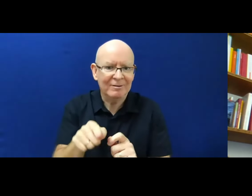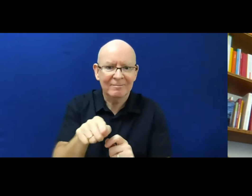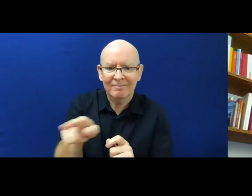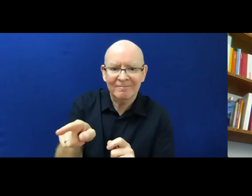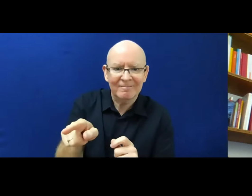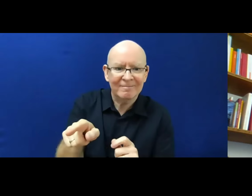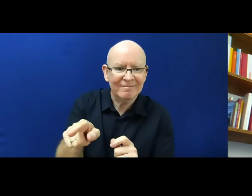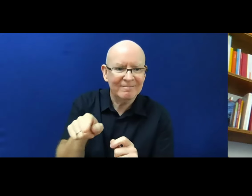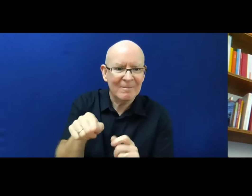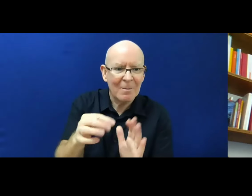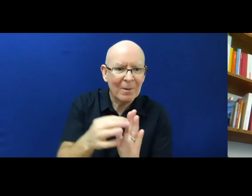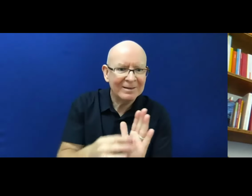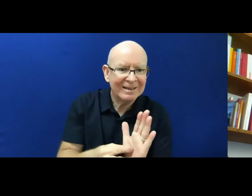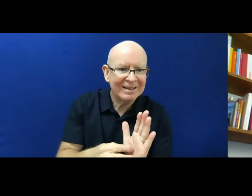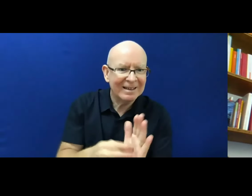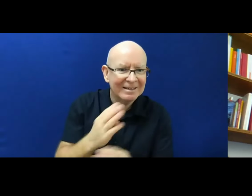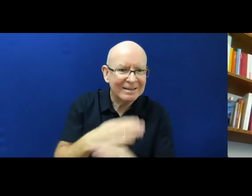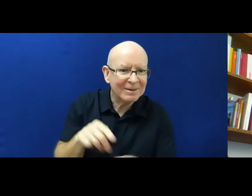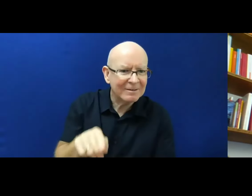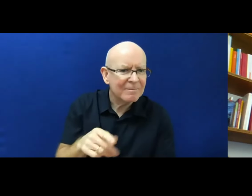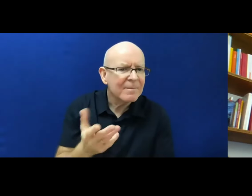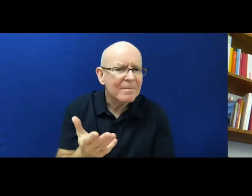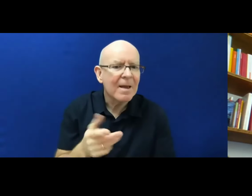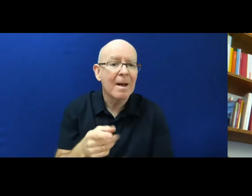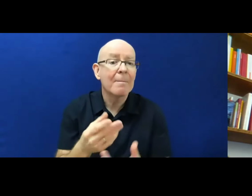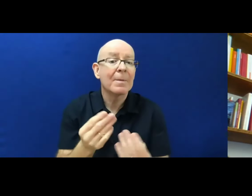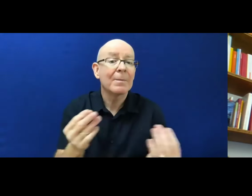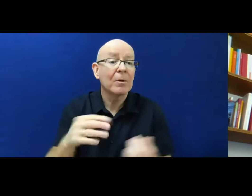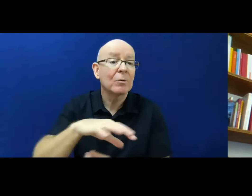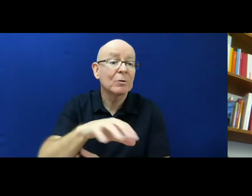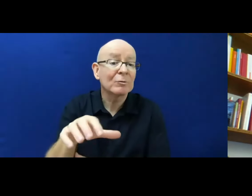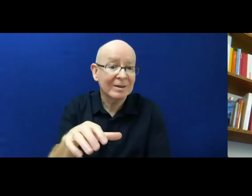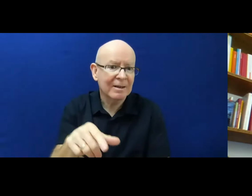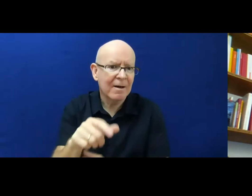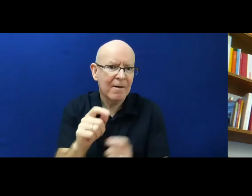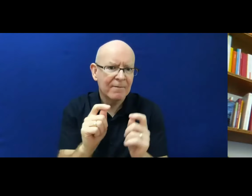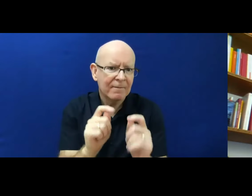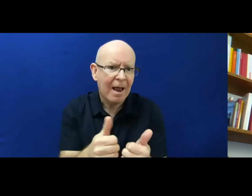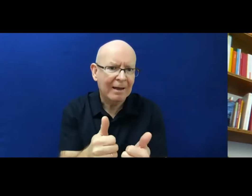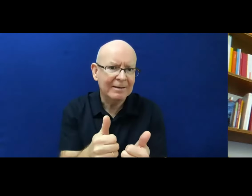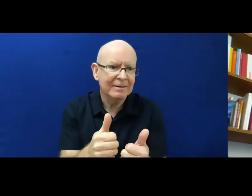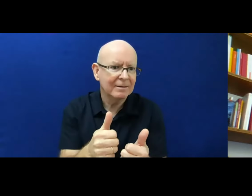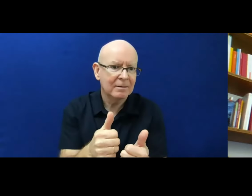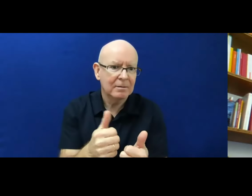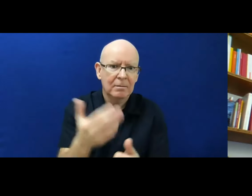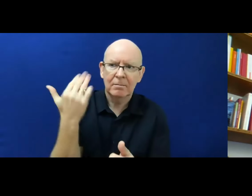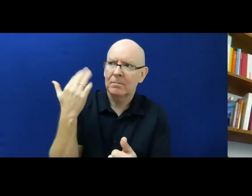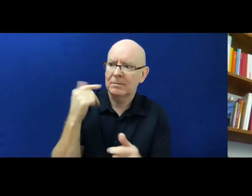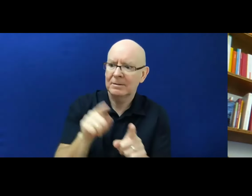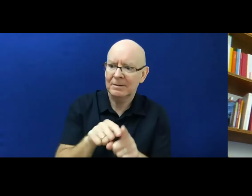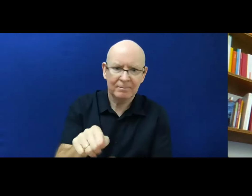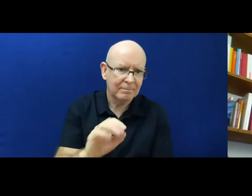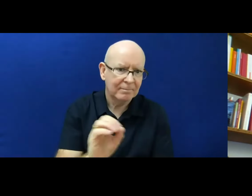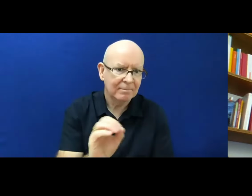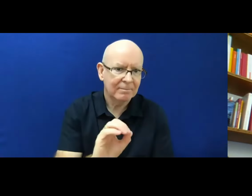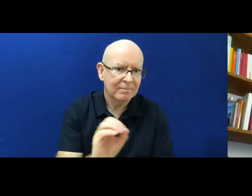that developed a commitment by all the states, right? They have to report to the committee within 4 years. They have